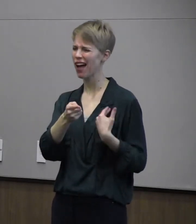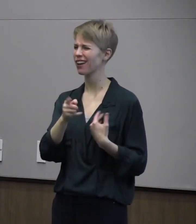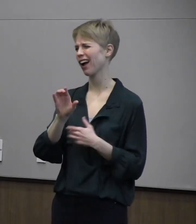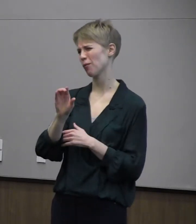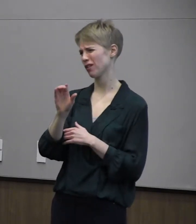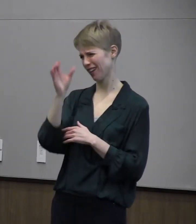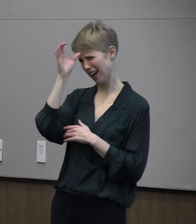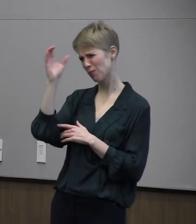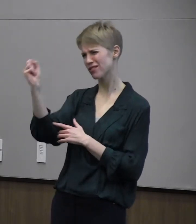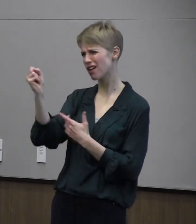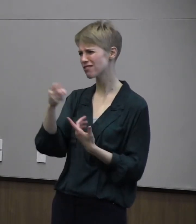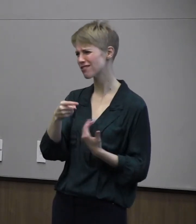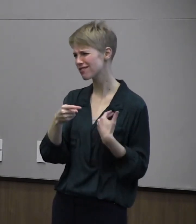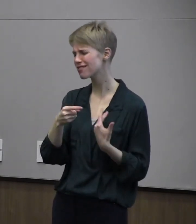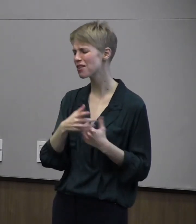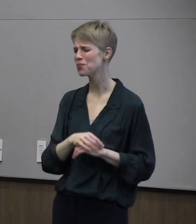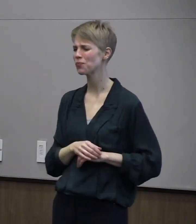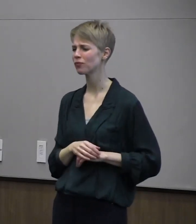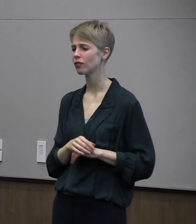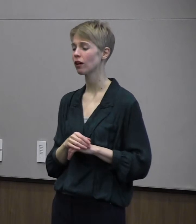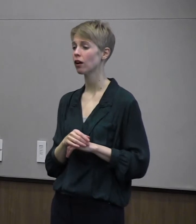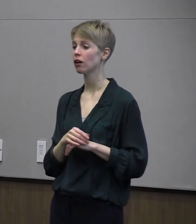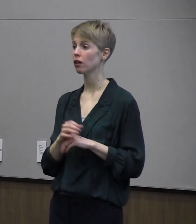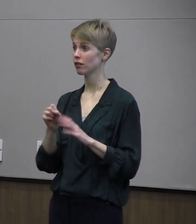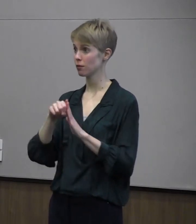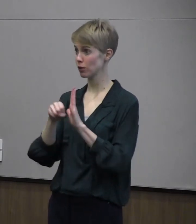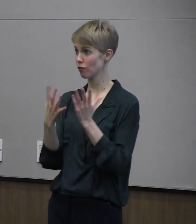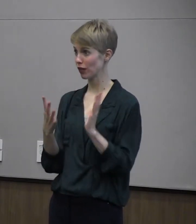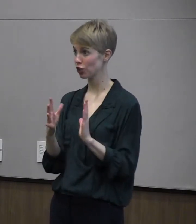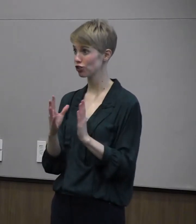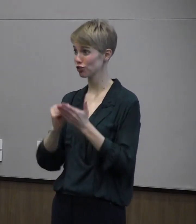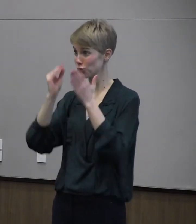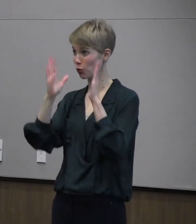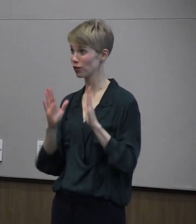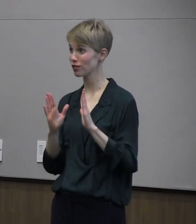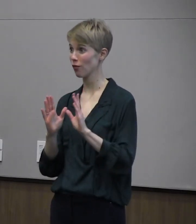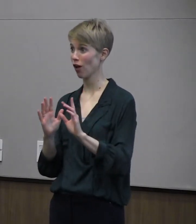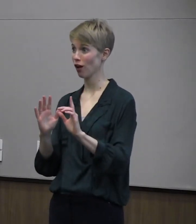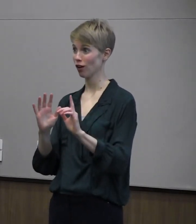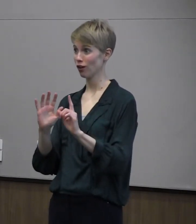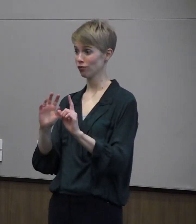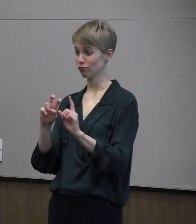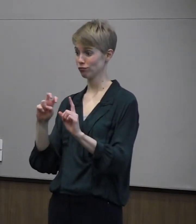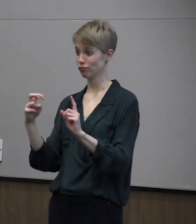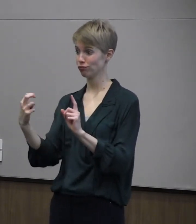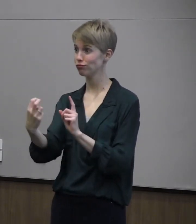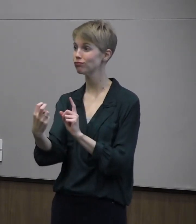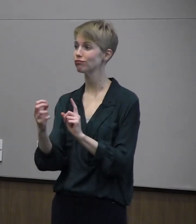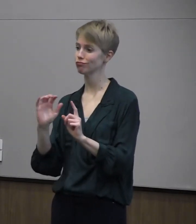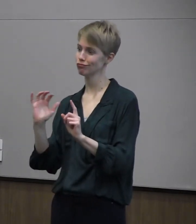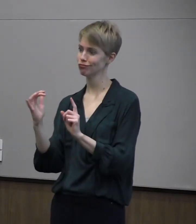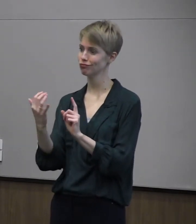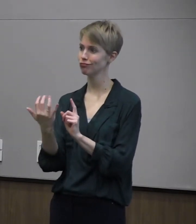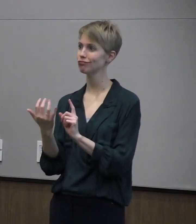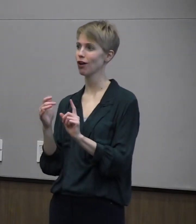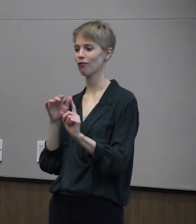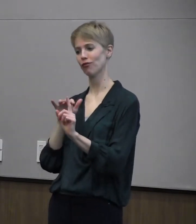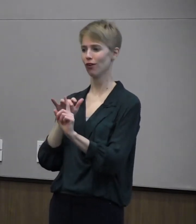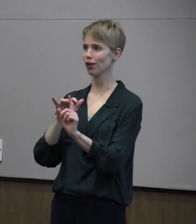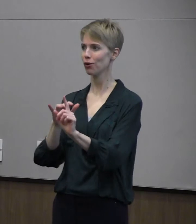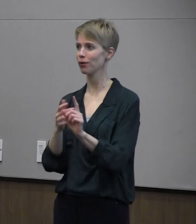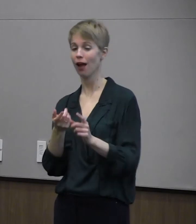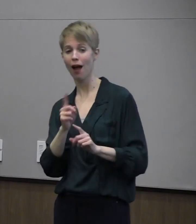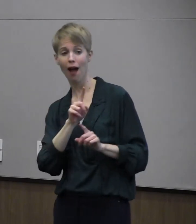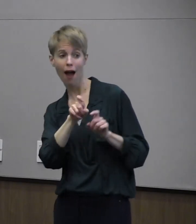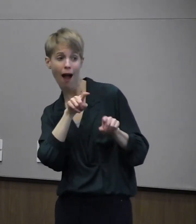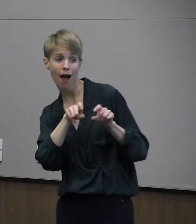the term was over, students were flocking around her like bees around clover blossom. They would ask her advice about all things of their